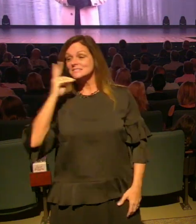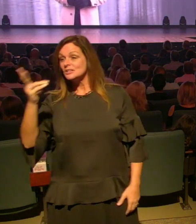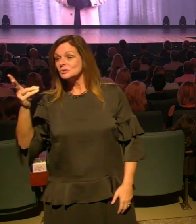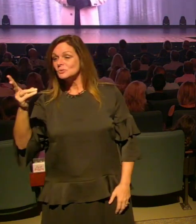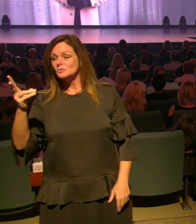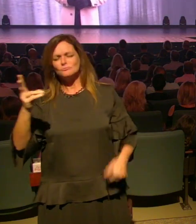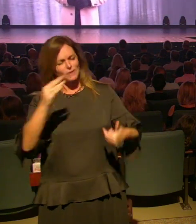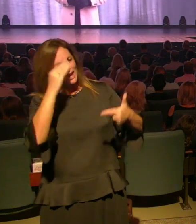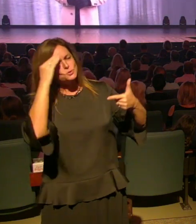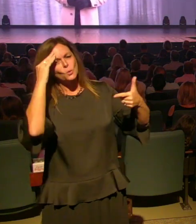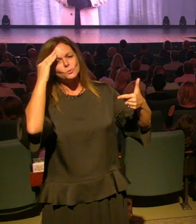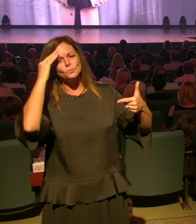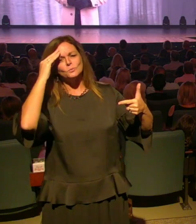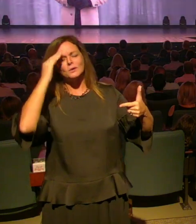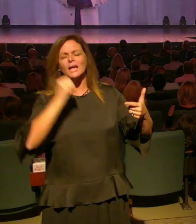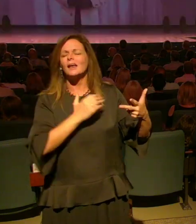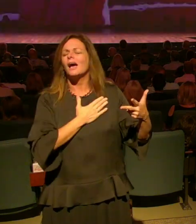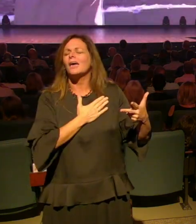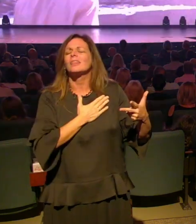I know you, and I love you.